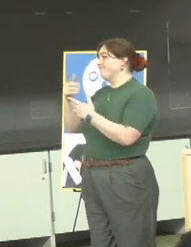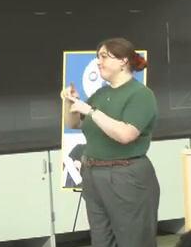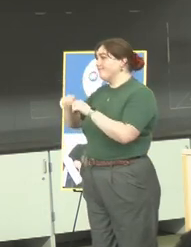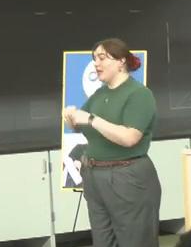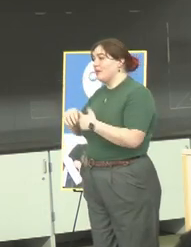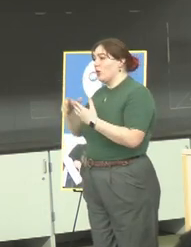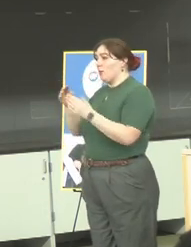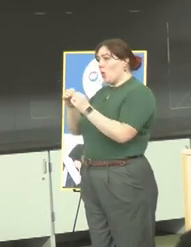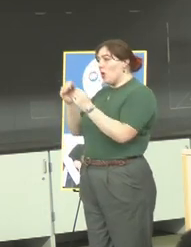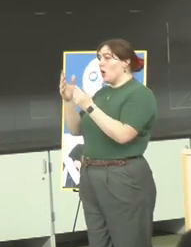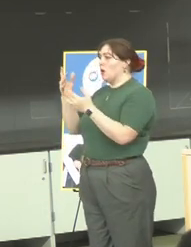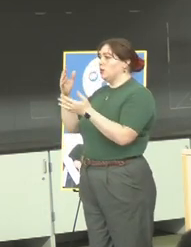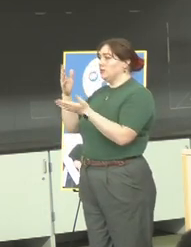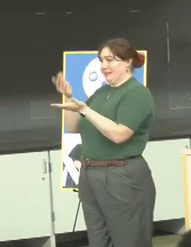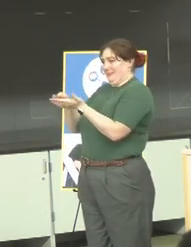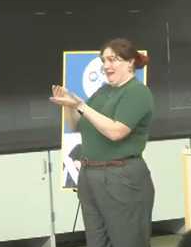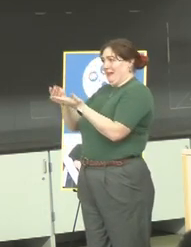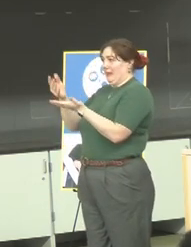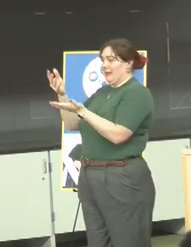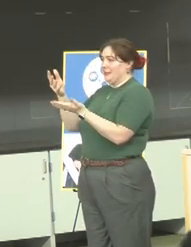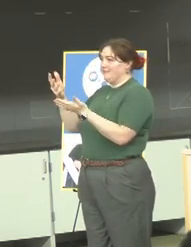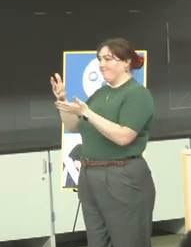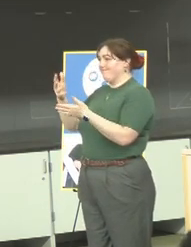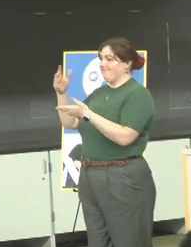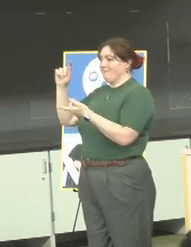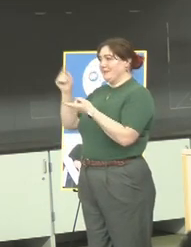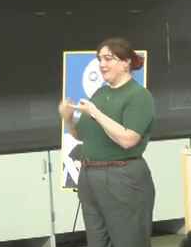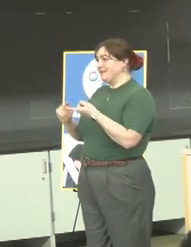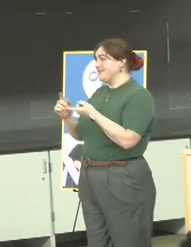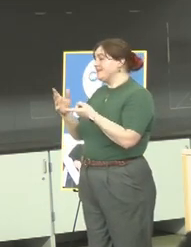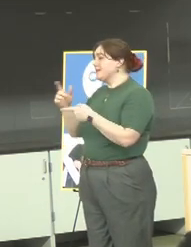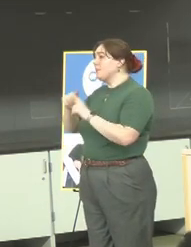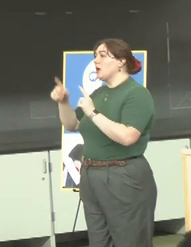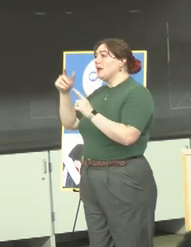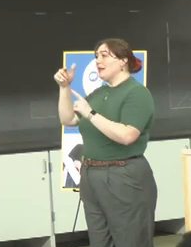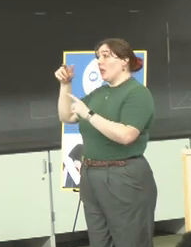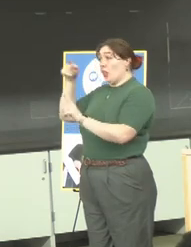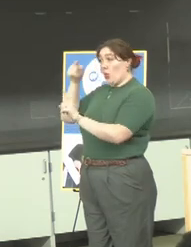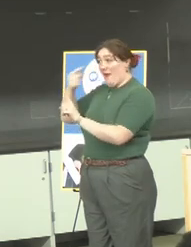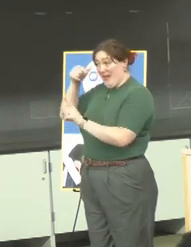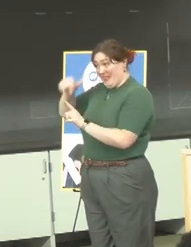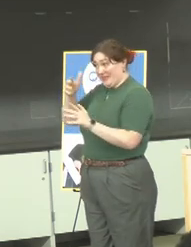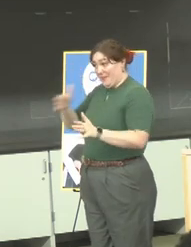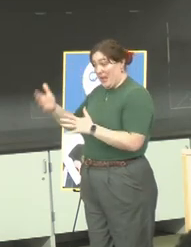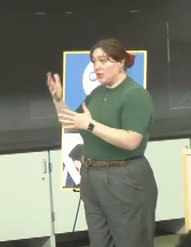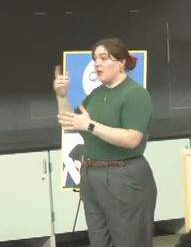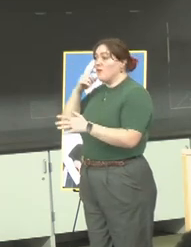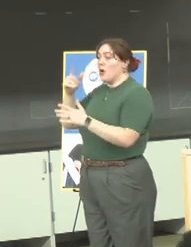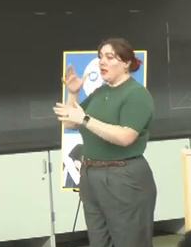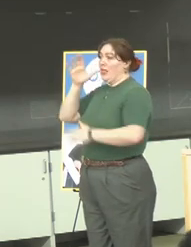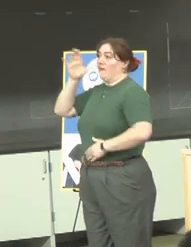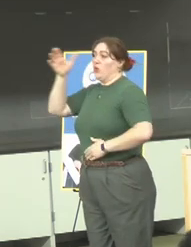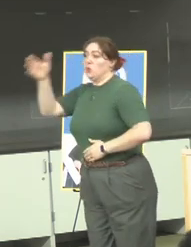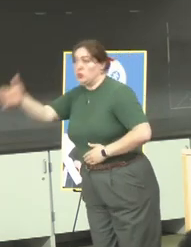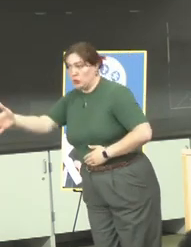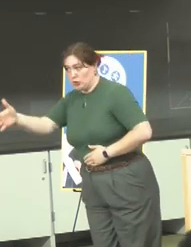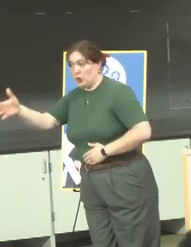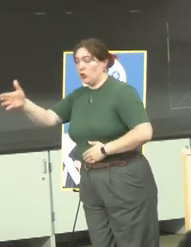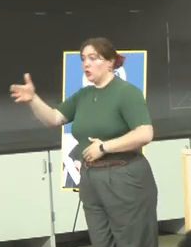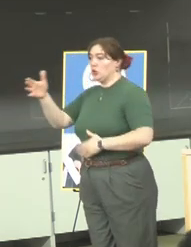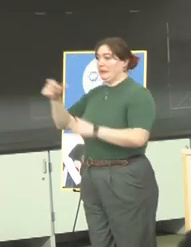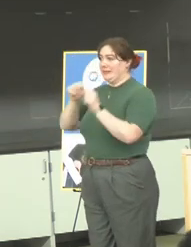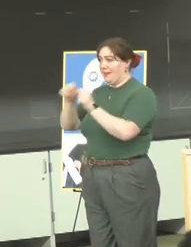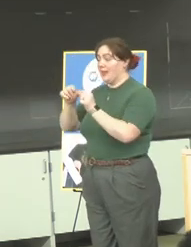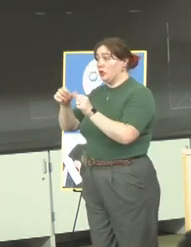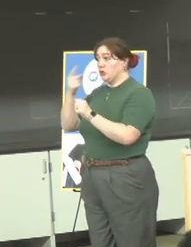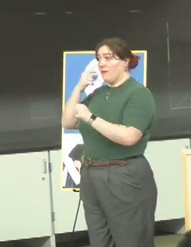bottom line is we need to do this for longer term stability. So we'll get the balanced budget for 24-25. We'll get that